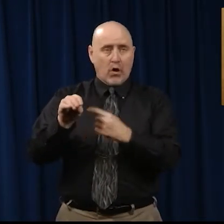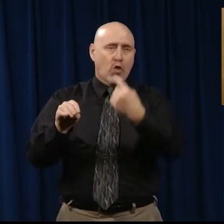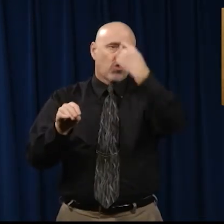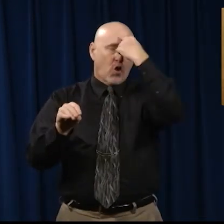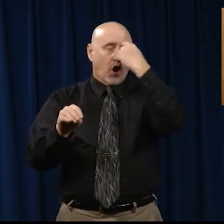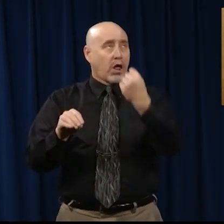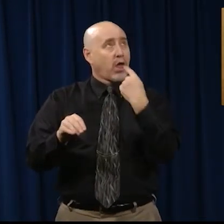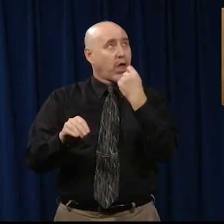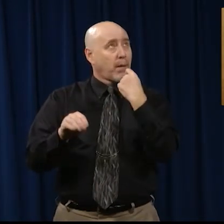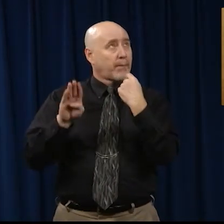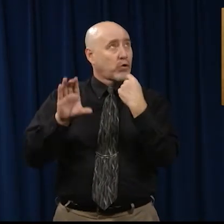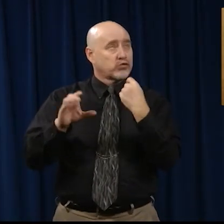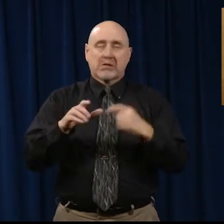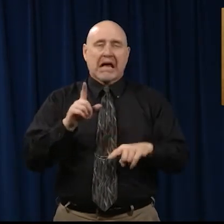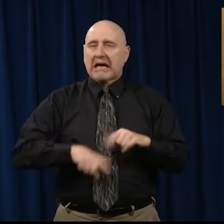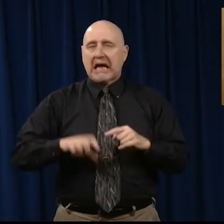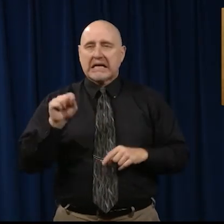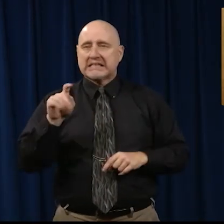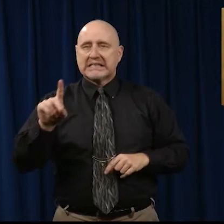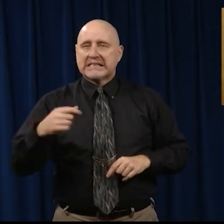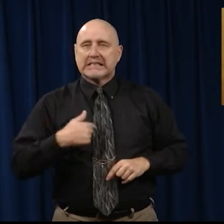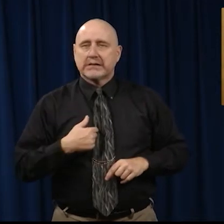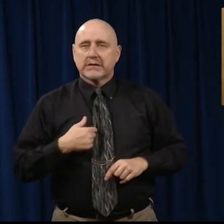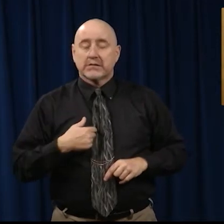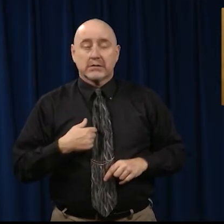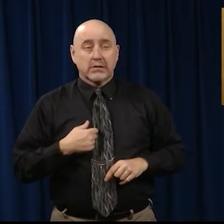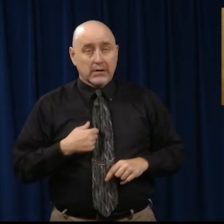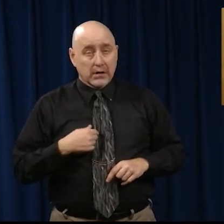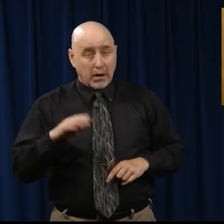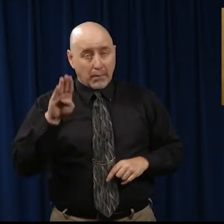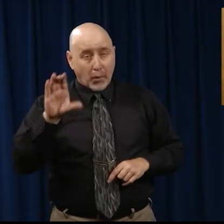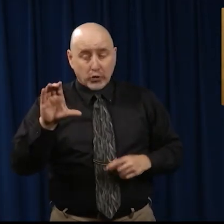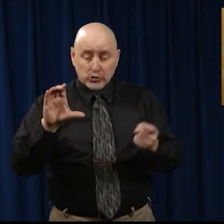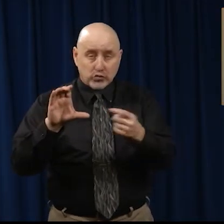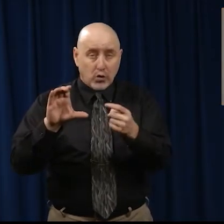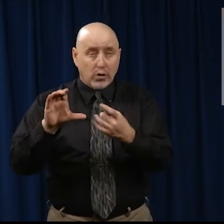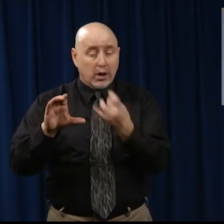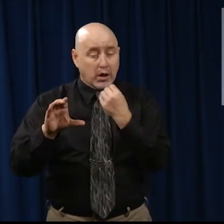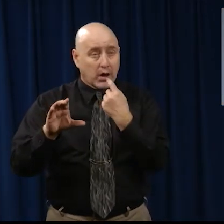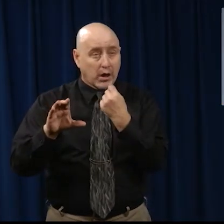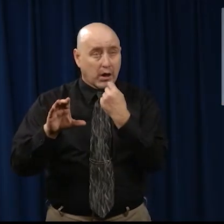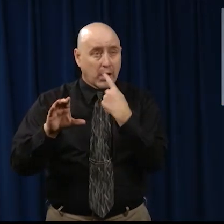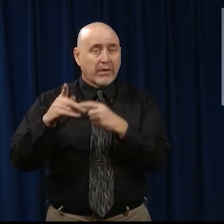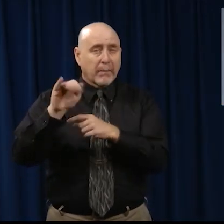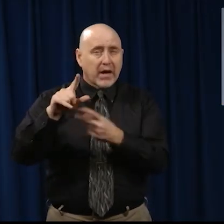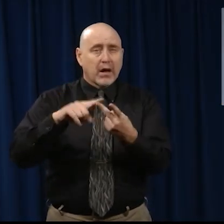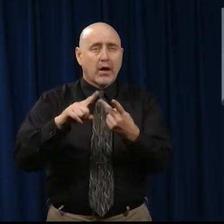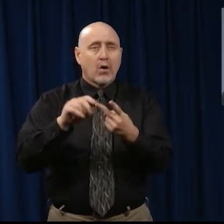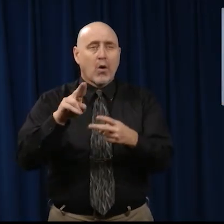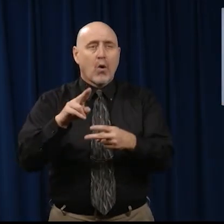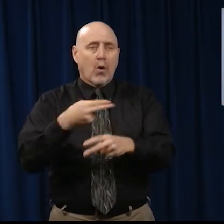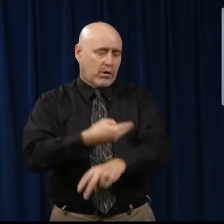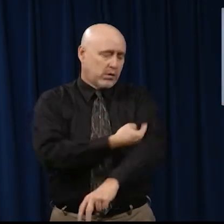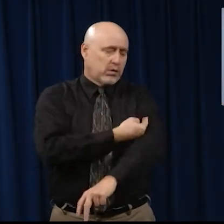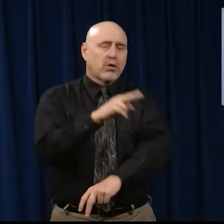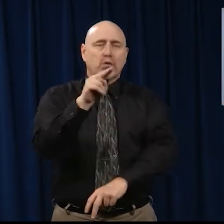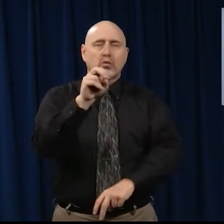asked thought that, yeah, well, if I'm on the pill, that means I won't get a sexually transmitted disease. Do you know that birth control, as far as the pill or Norplant